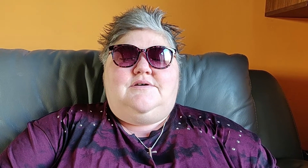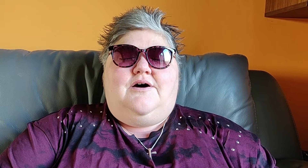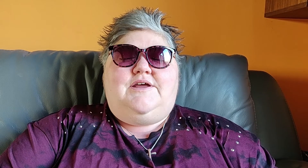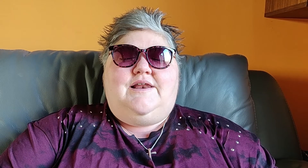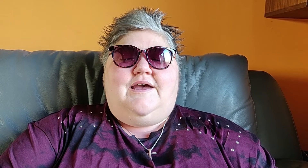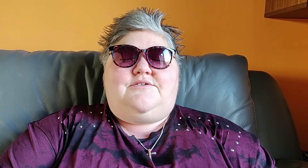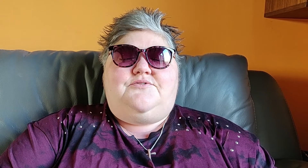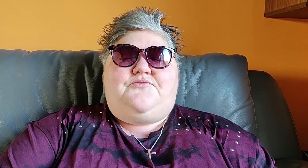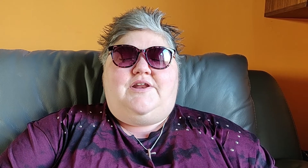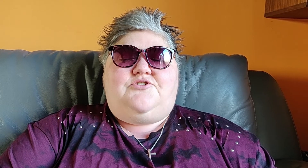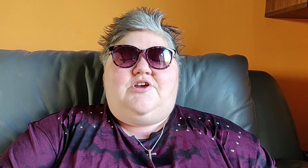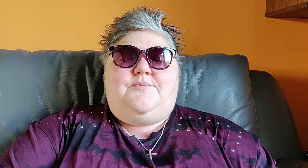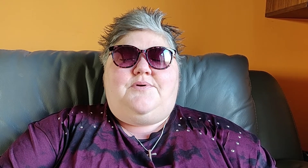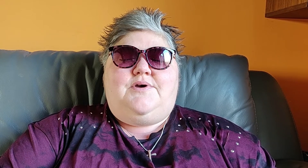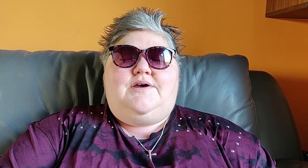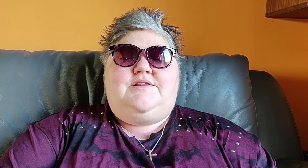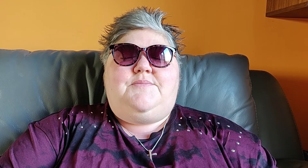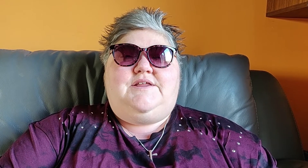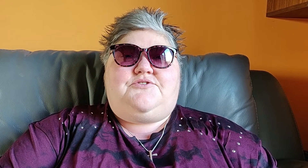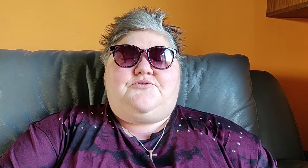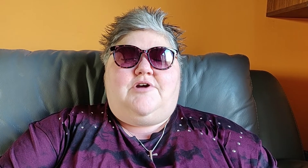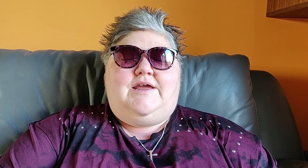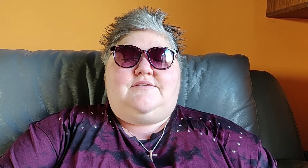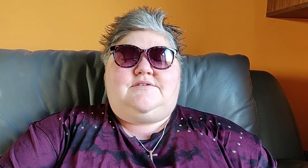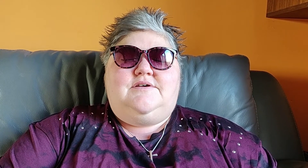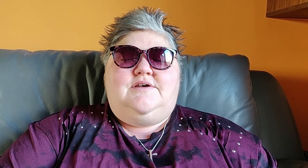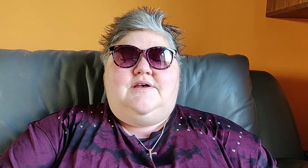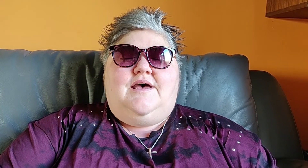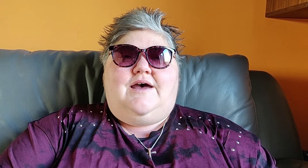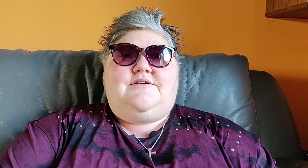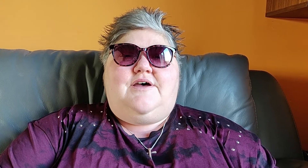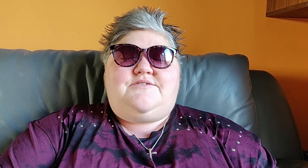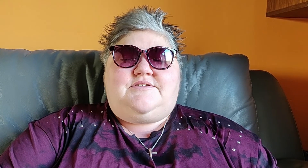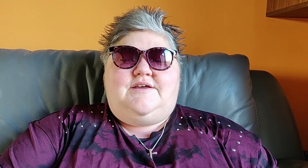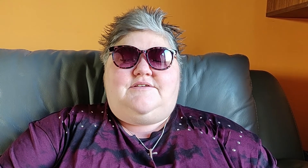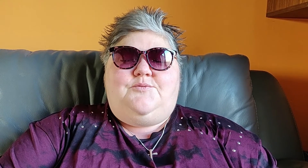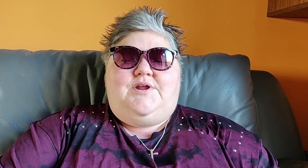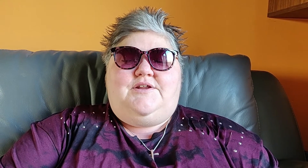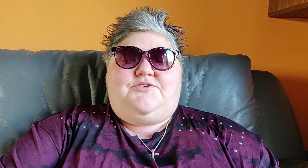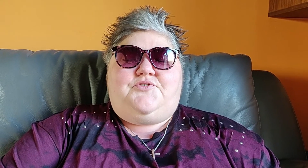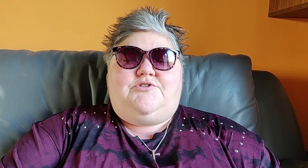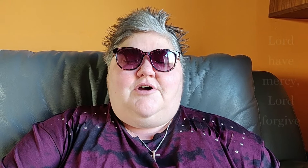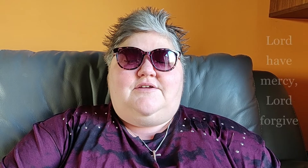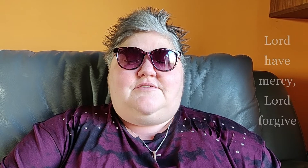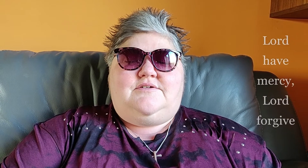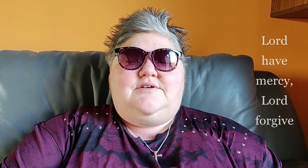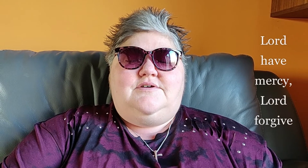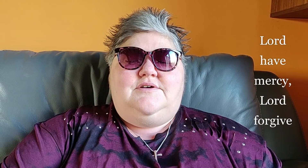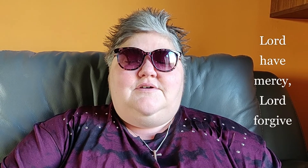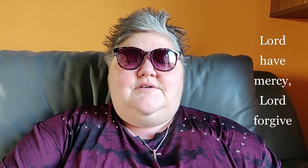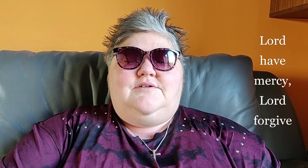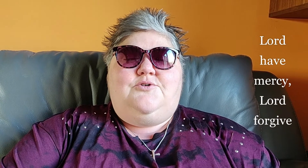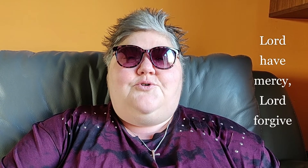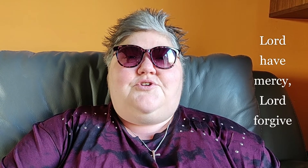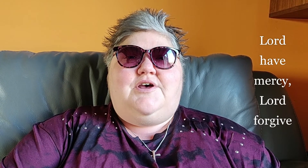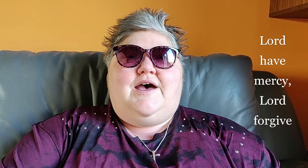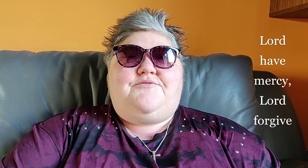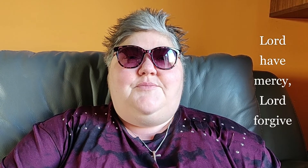our neglect of fellowship and the means of grace, and our hesitating witness for Christ, Lord, have